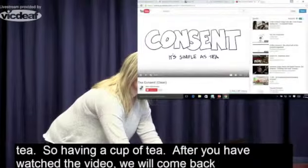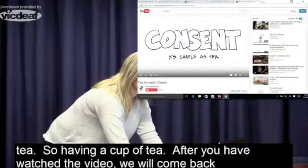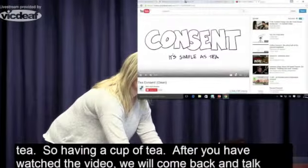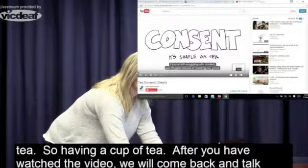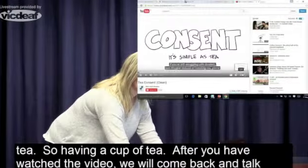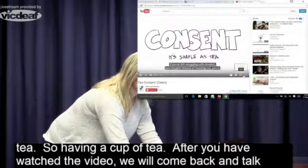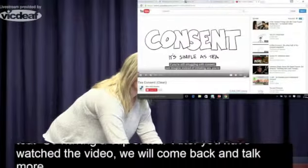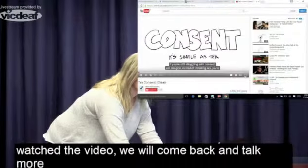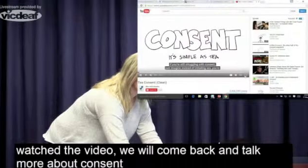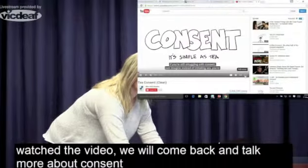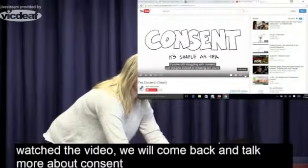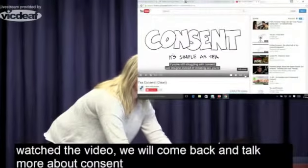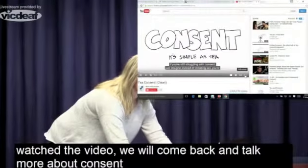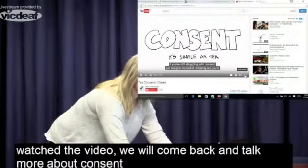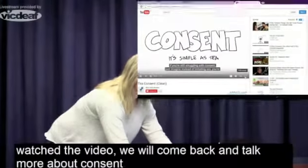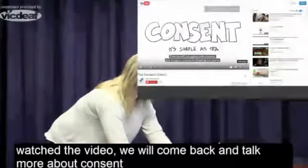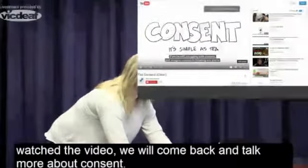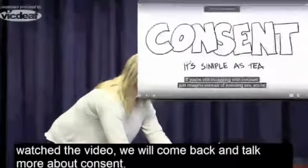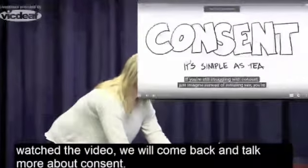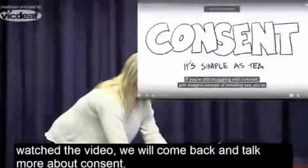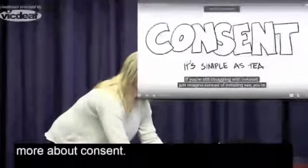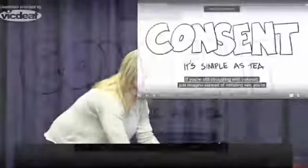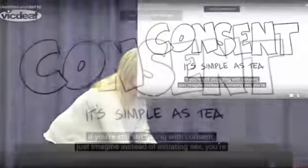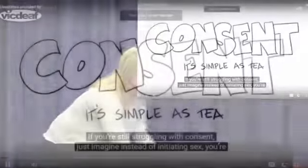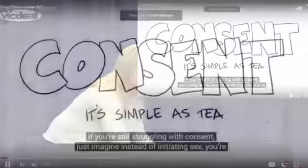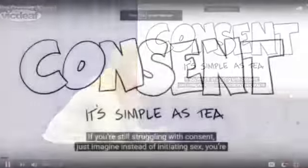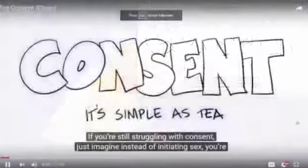If you're still struggling with consent, just imagine instead of initiating sex,